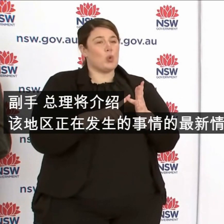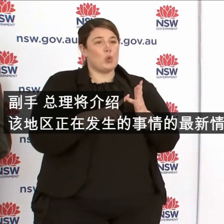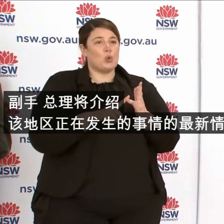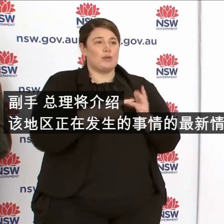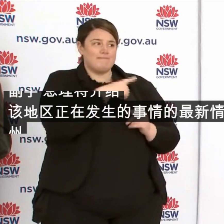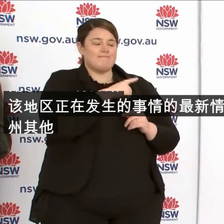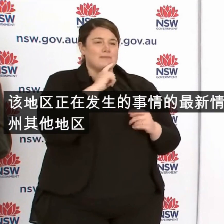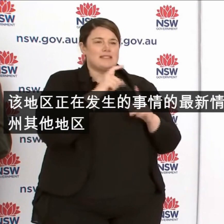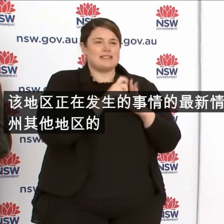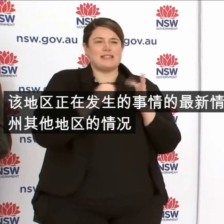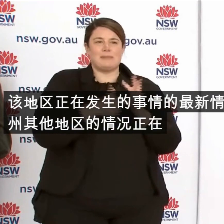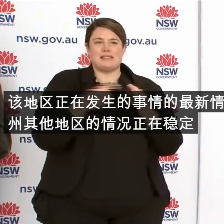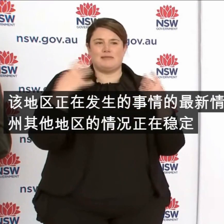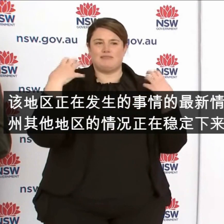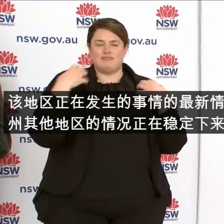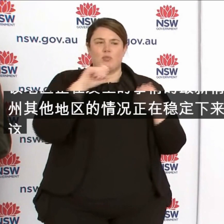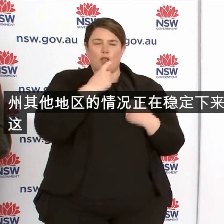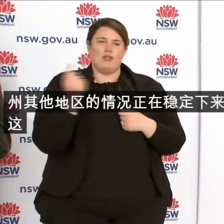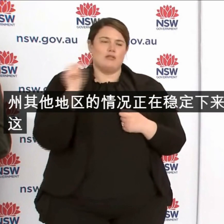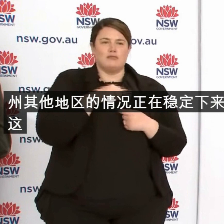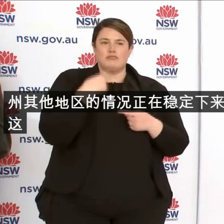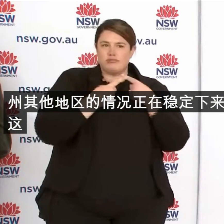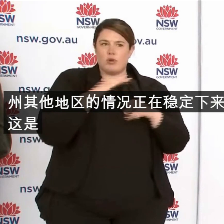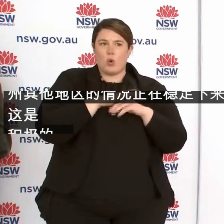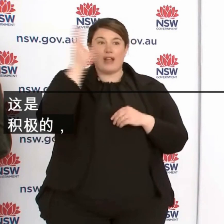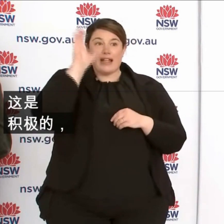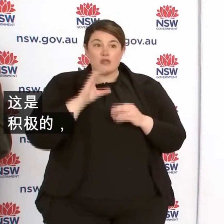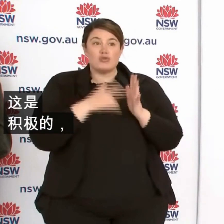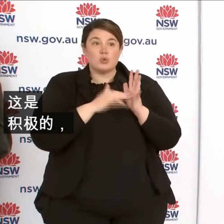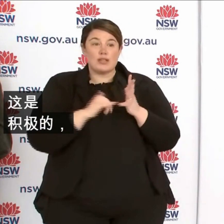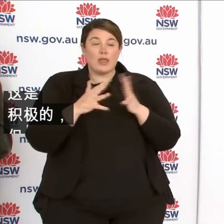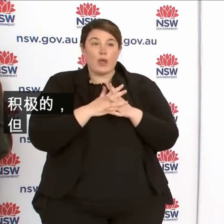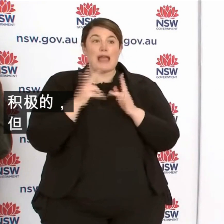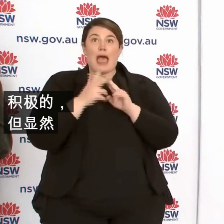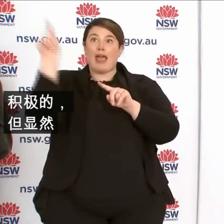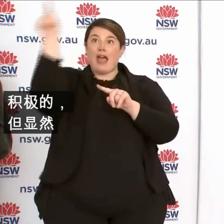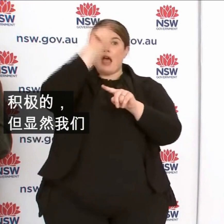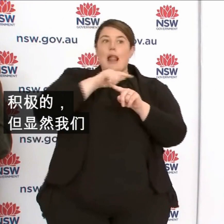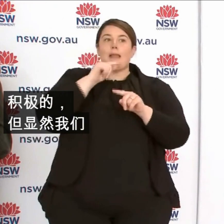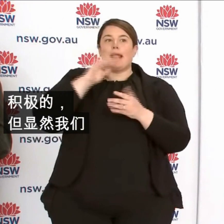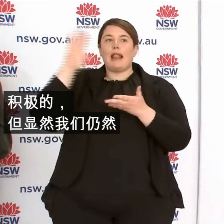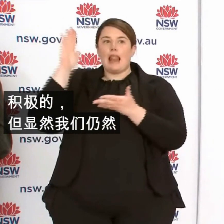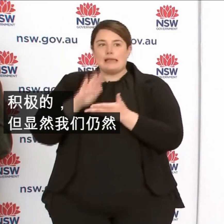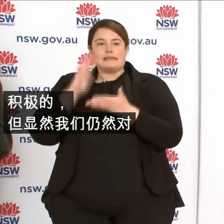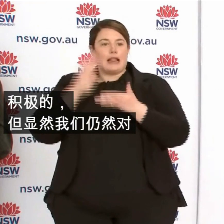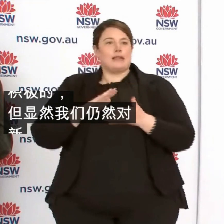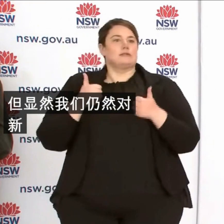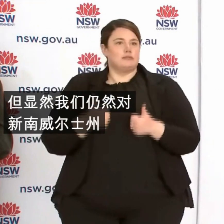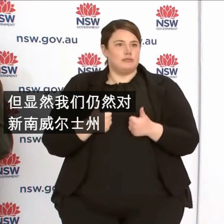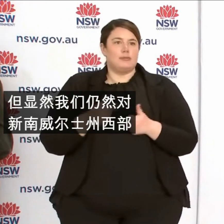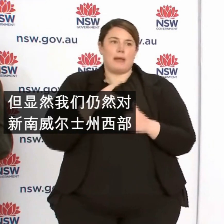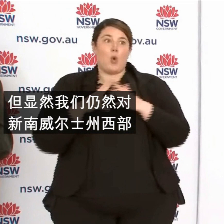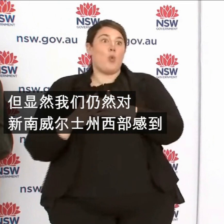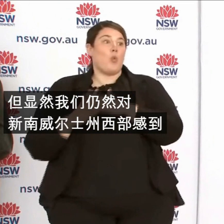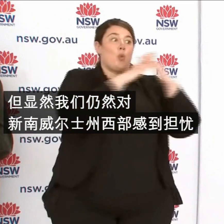the regions. Things are settling down in other parts of regional New South Wales, which is positive, but obviously our concerns remain about Western